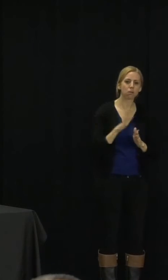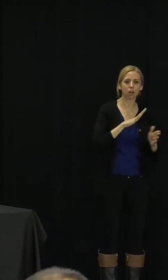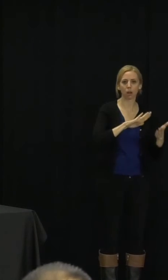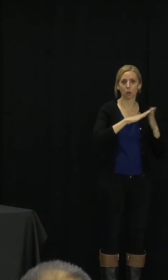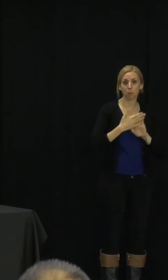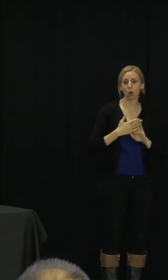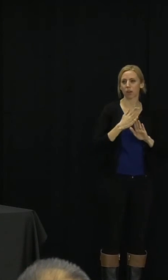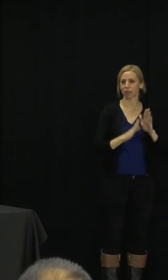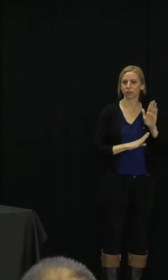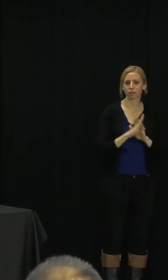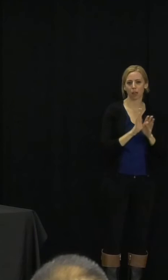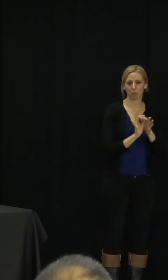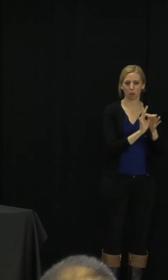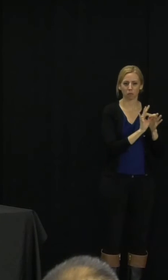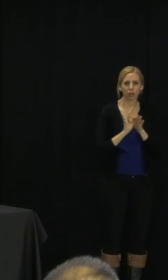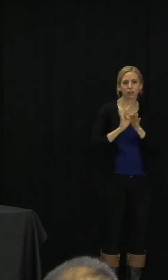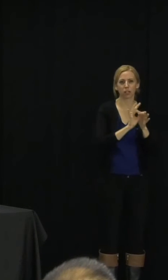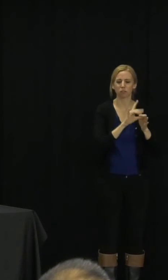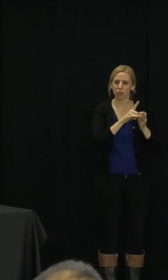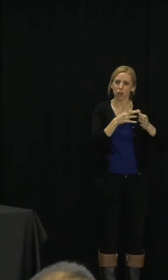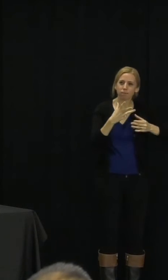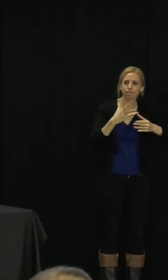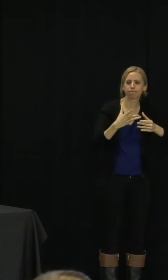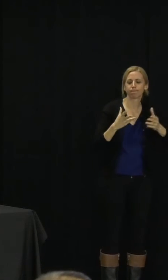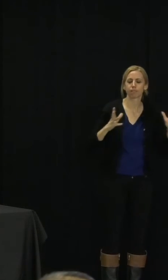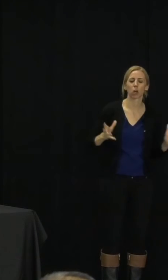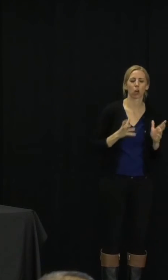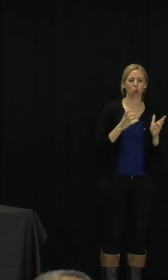why should we have to? Well, we do, we need to play that game.